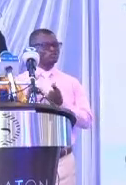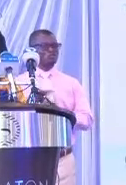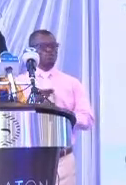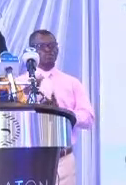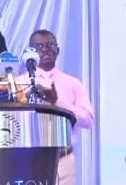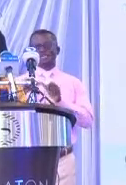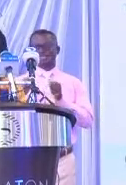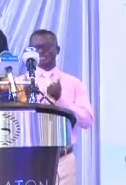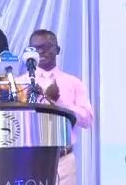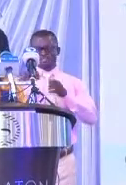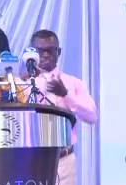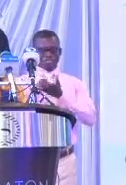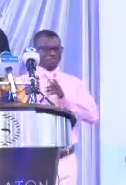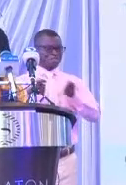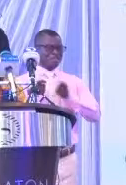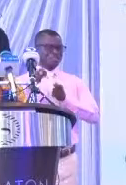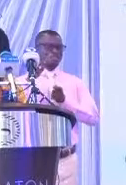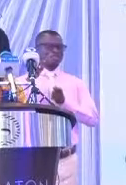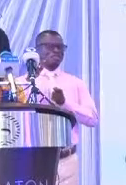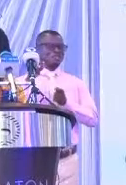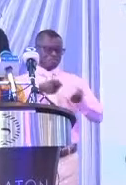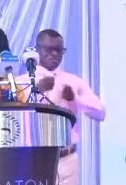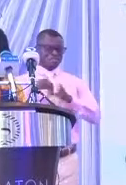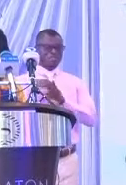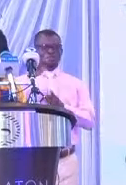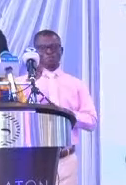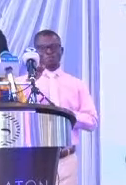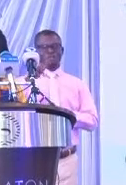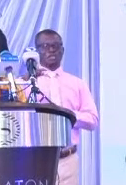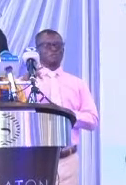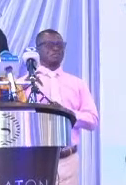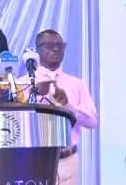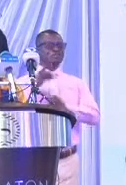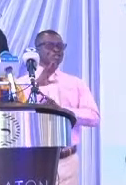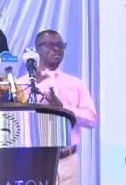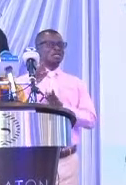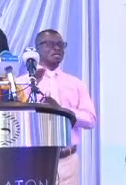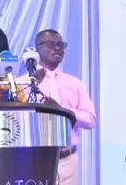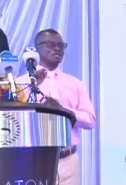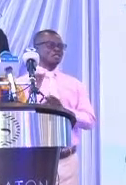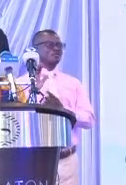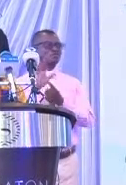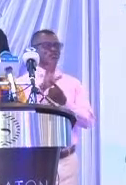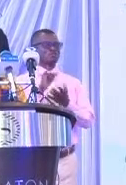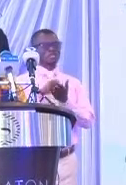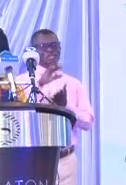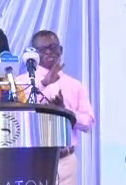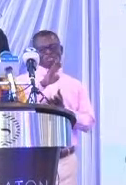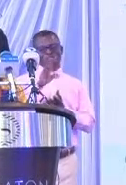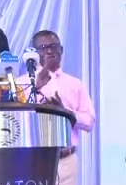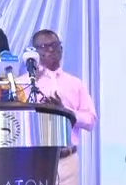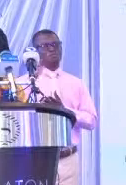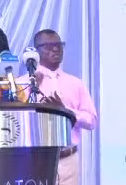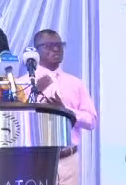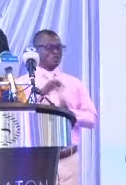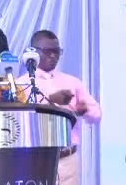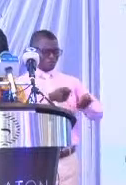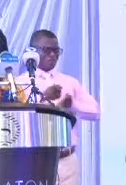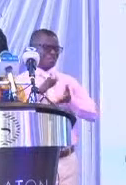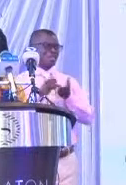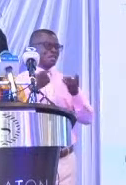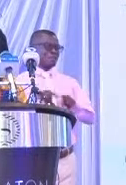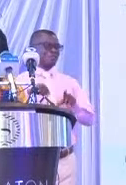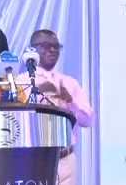in charge of trafficking in Nigeria is NAPTIP. Now, NAPTIP, from their statistics, have shown that 61% of trafficking that takes